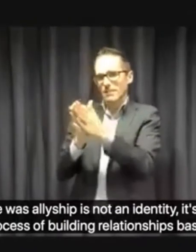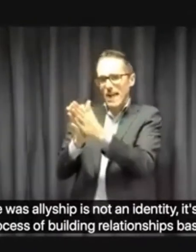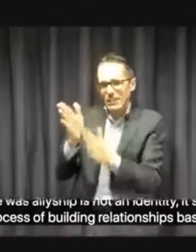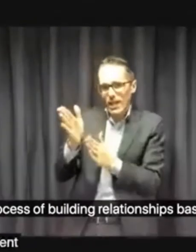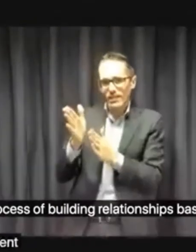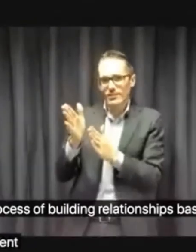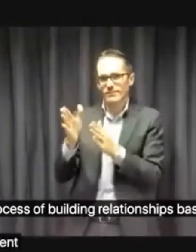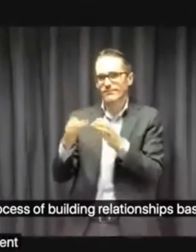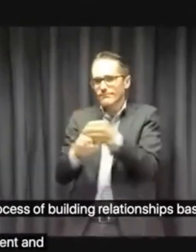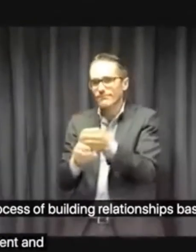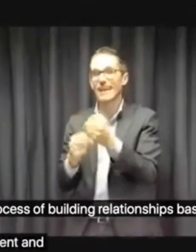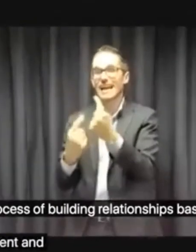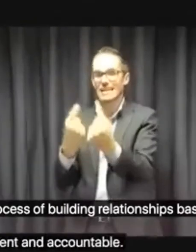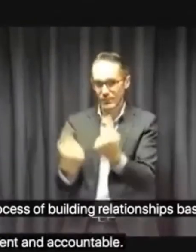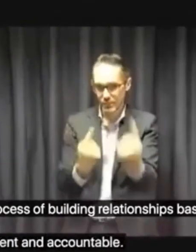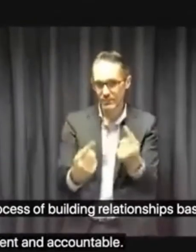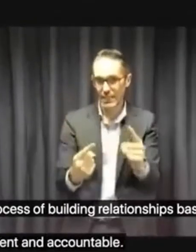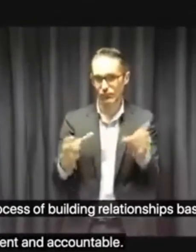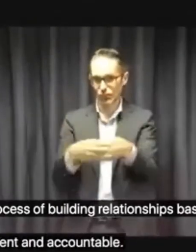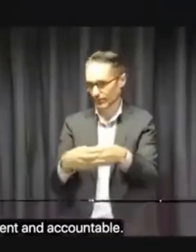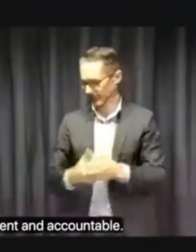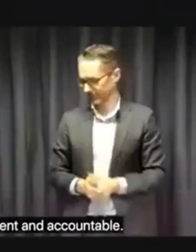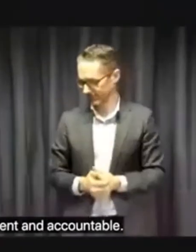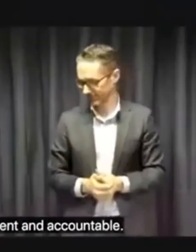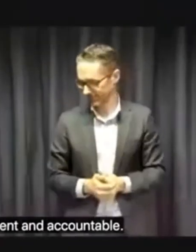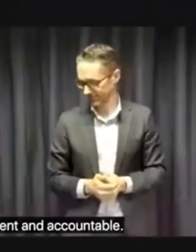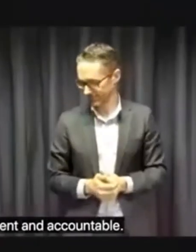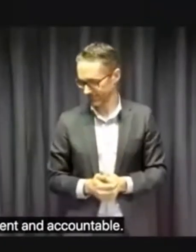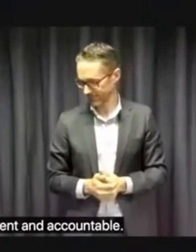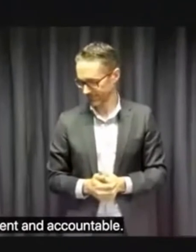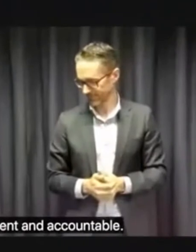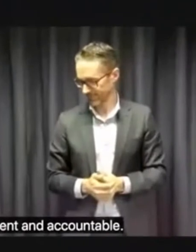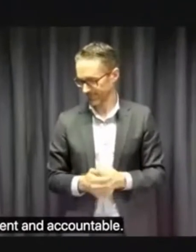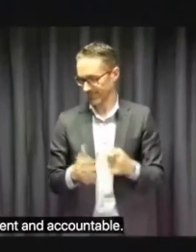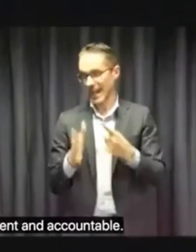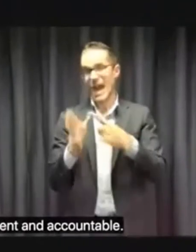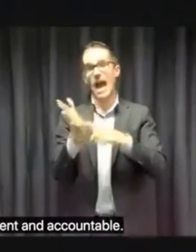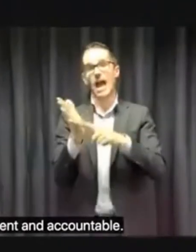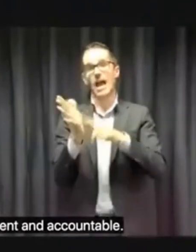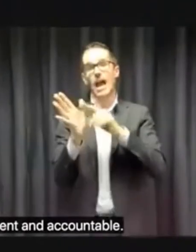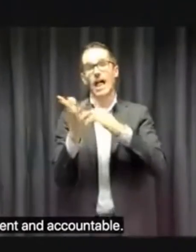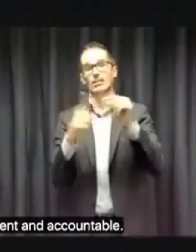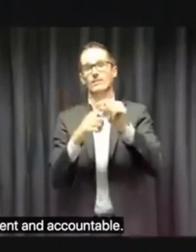With marginalized individuals and groups.